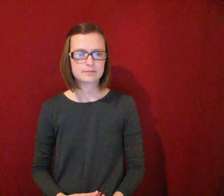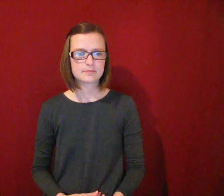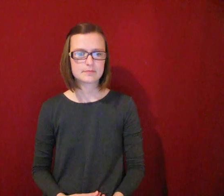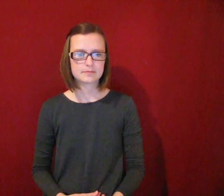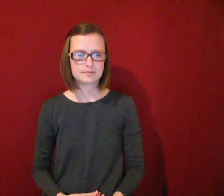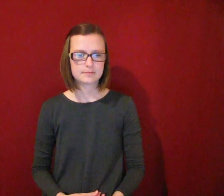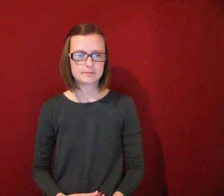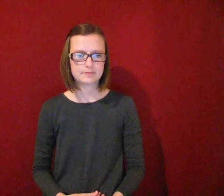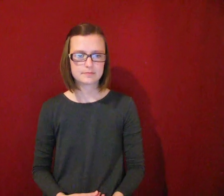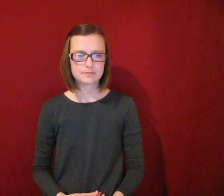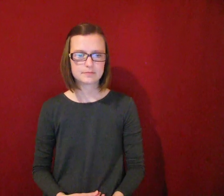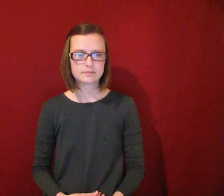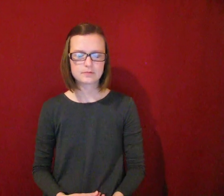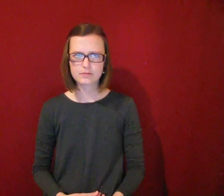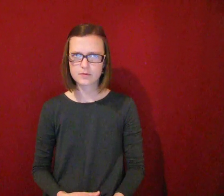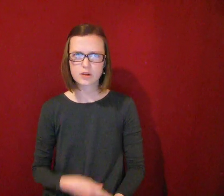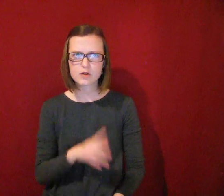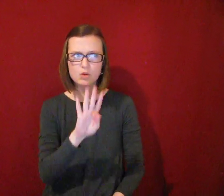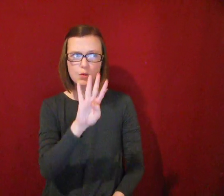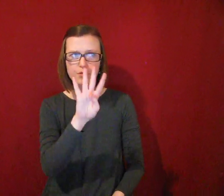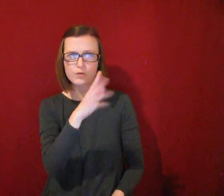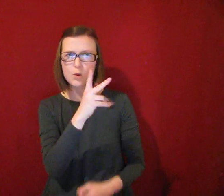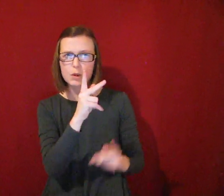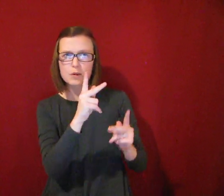And who's the 4th person living in the home?